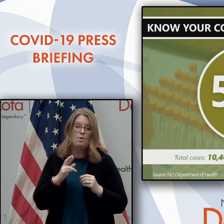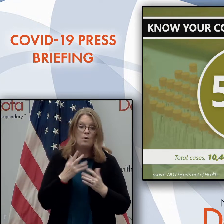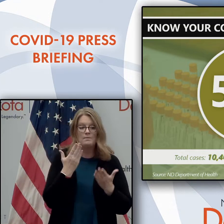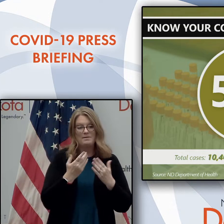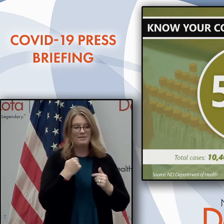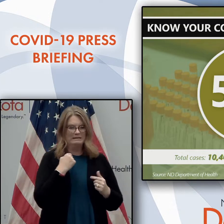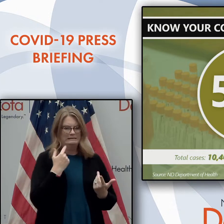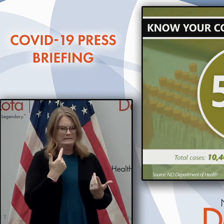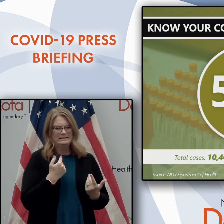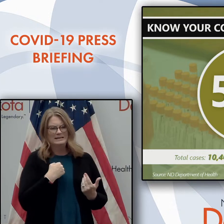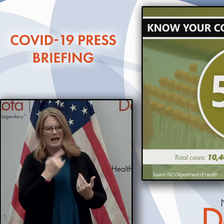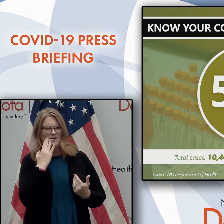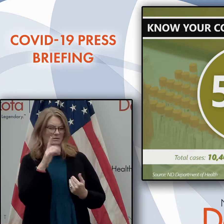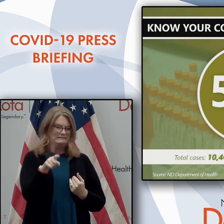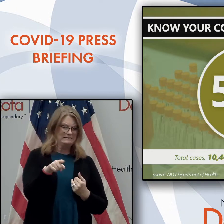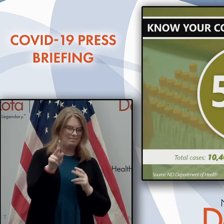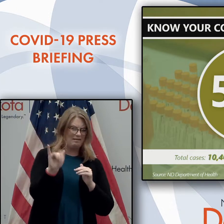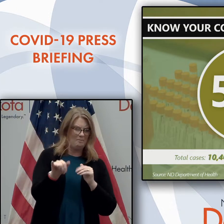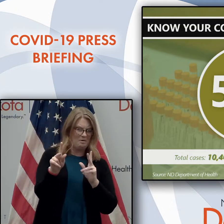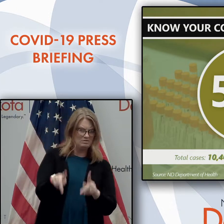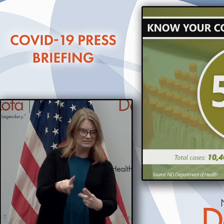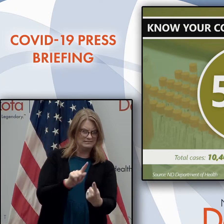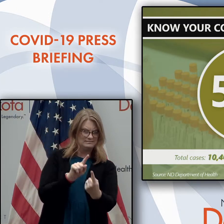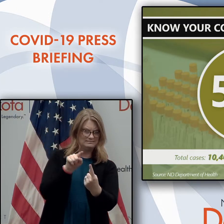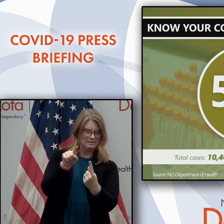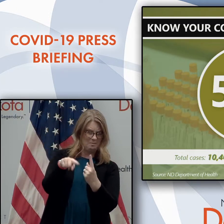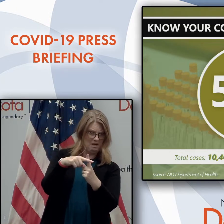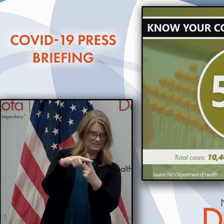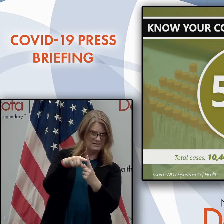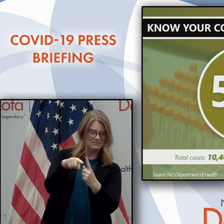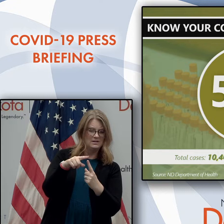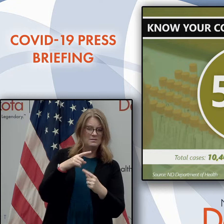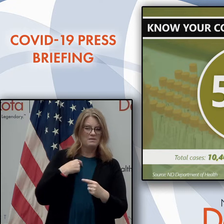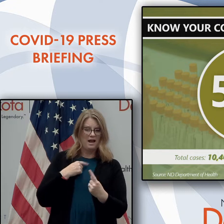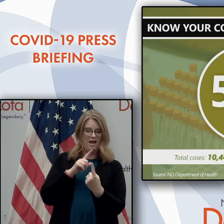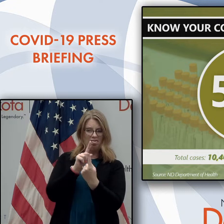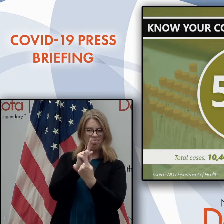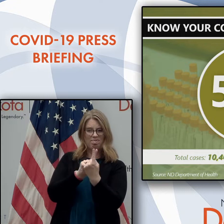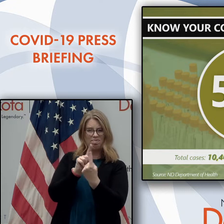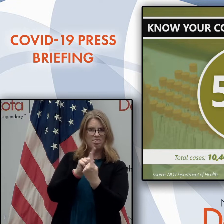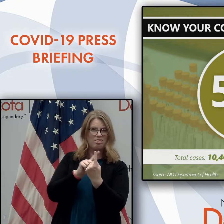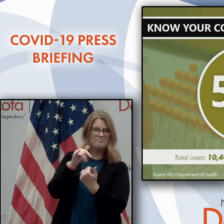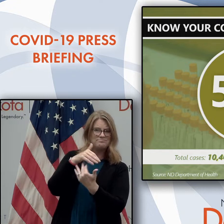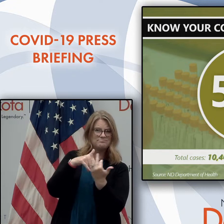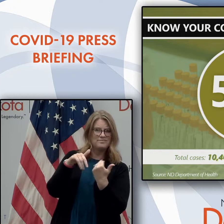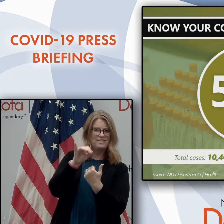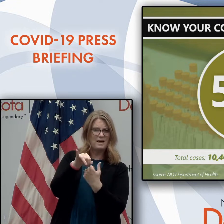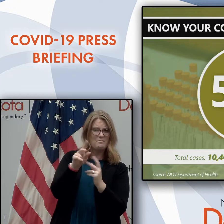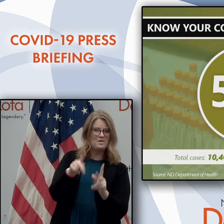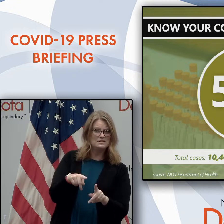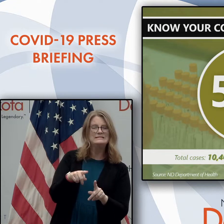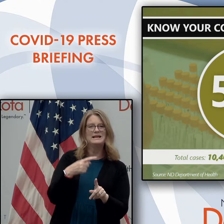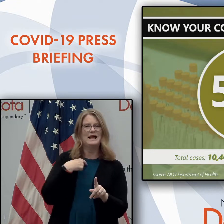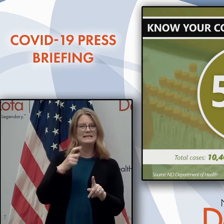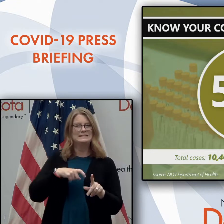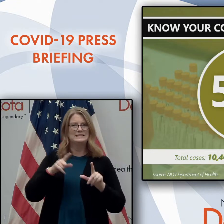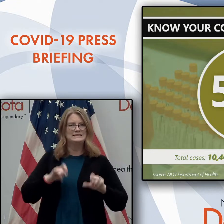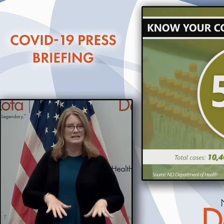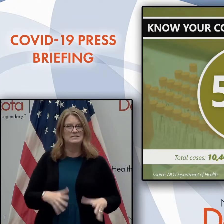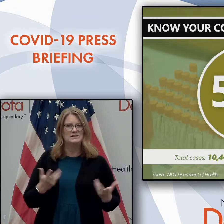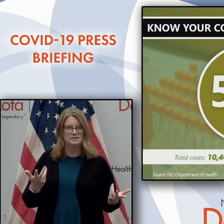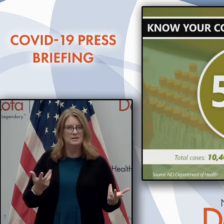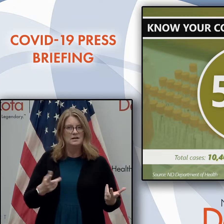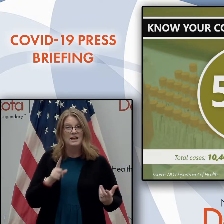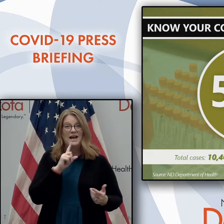of someone who was positive, because we need to track not just those people with symptoms, but those without symptoms, because that's the way we're